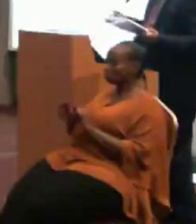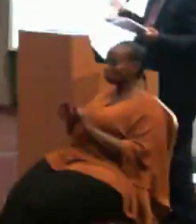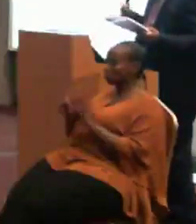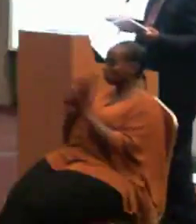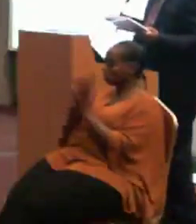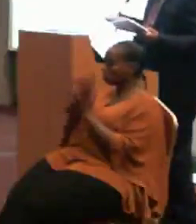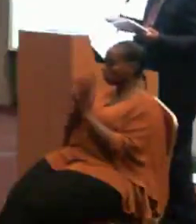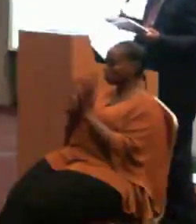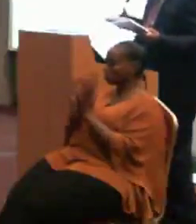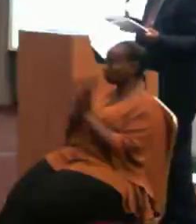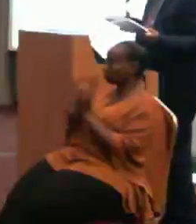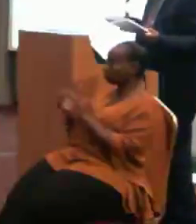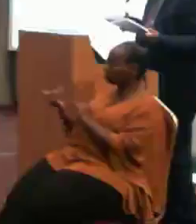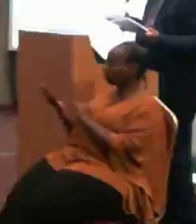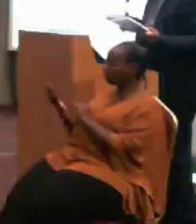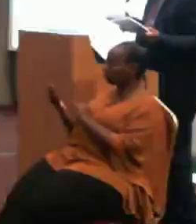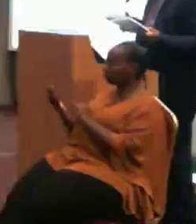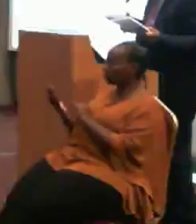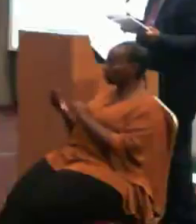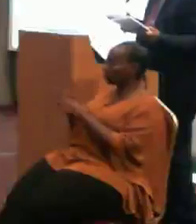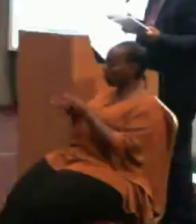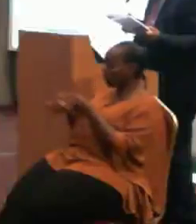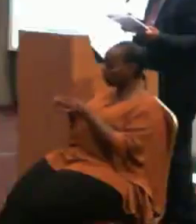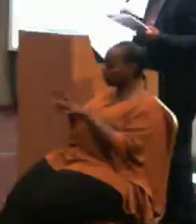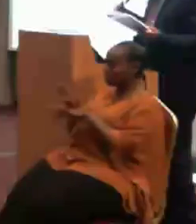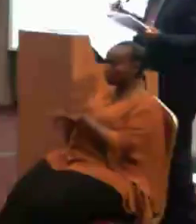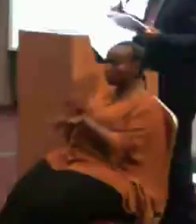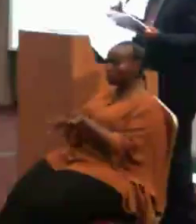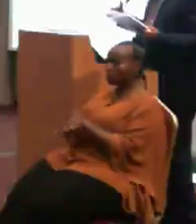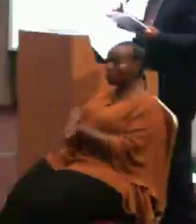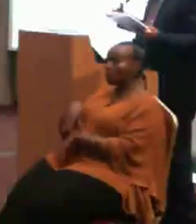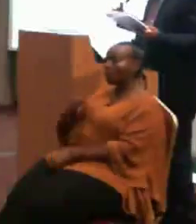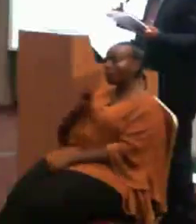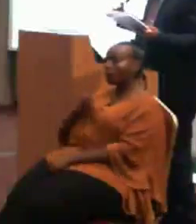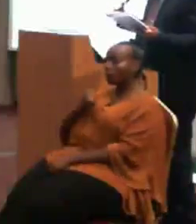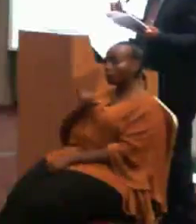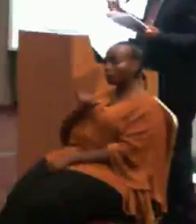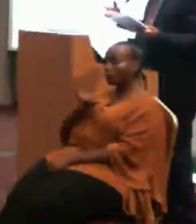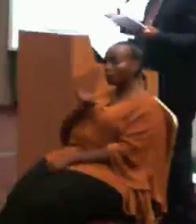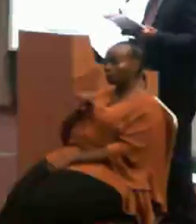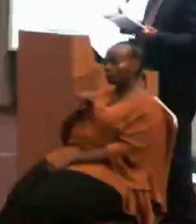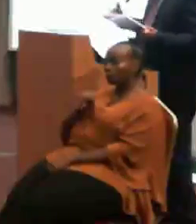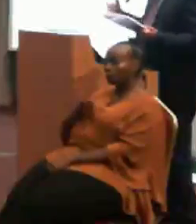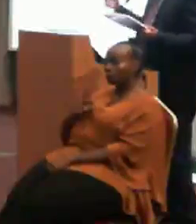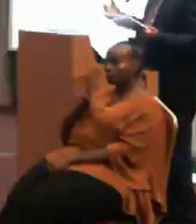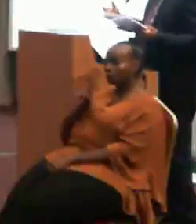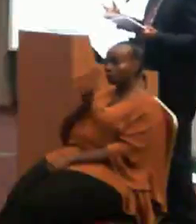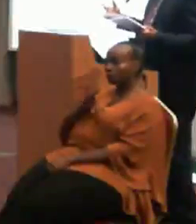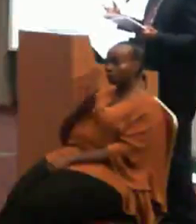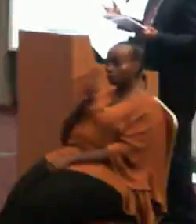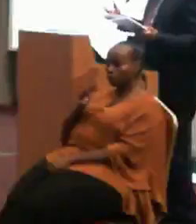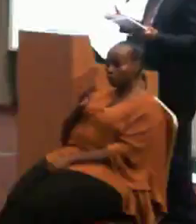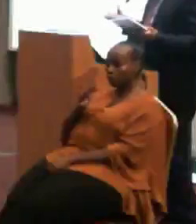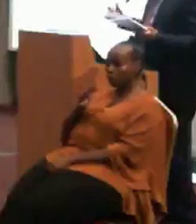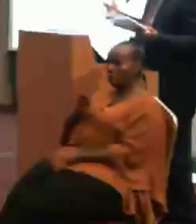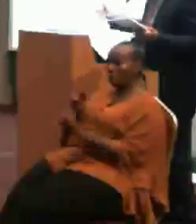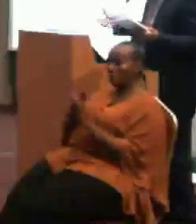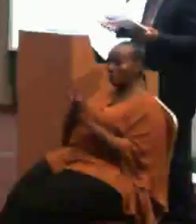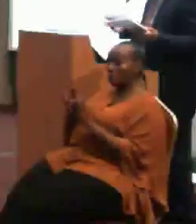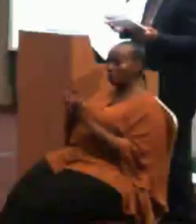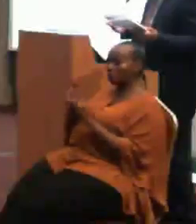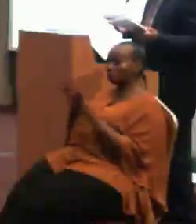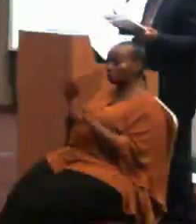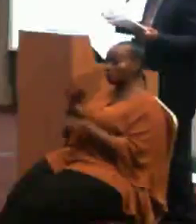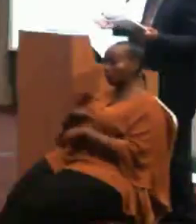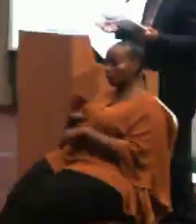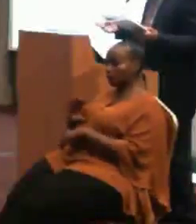writings. And in the application for MYPD4, although the current non-payment levels are around 3%, we've only applied